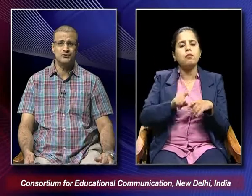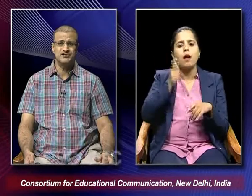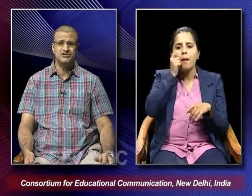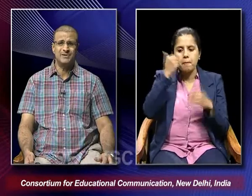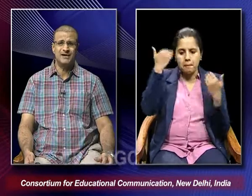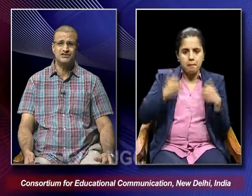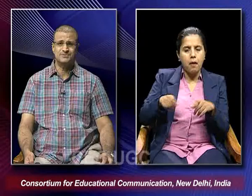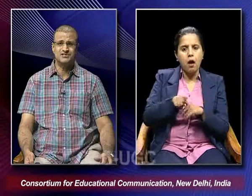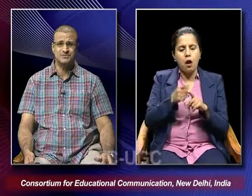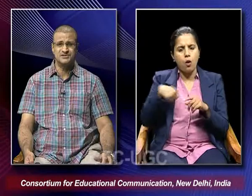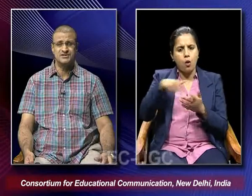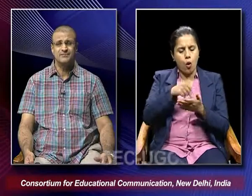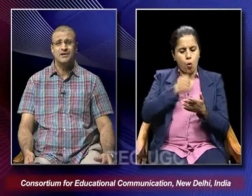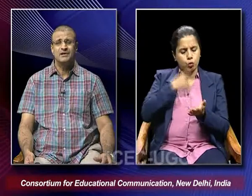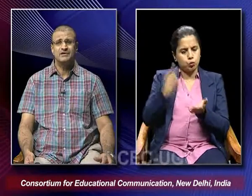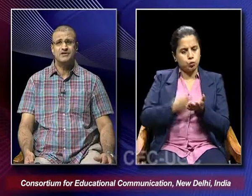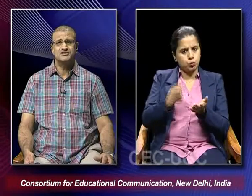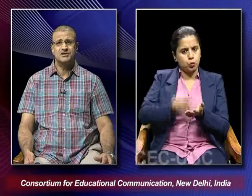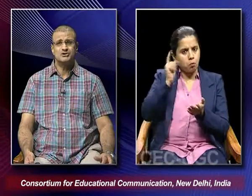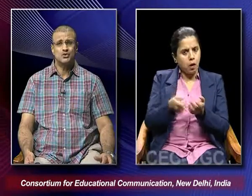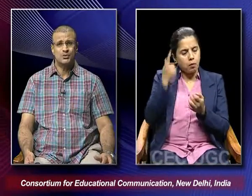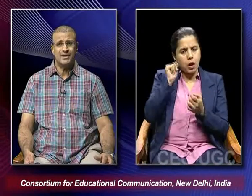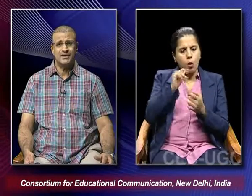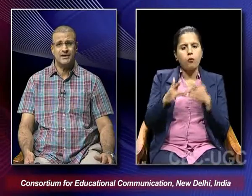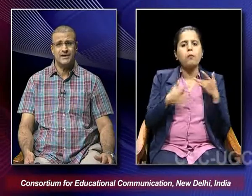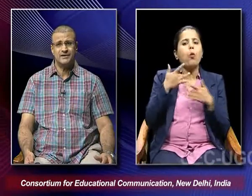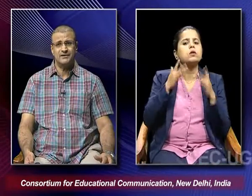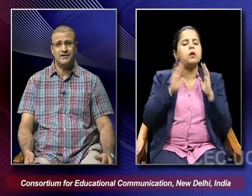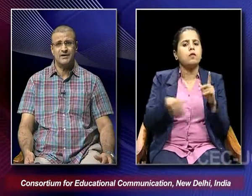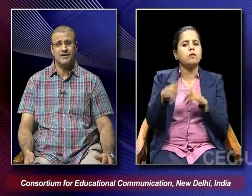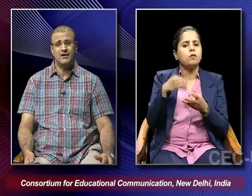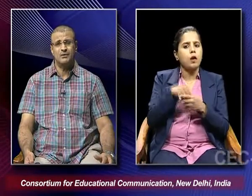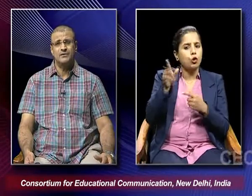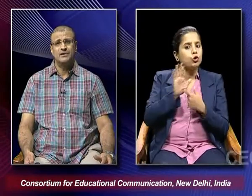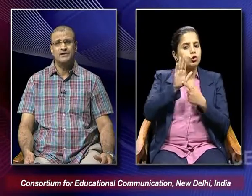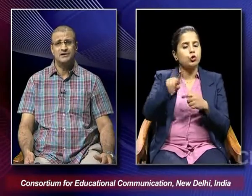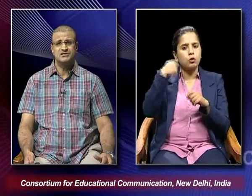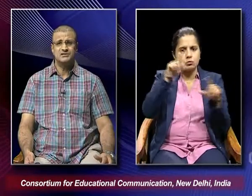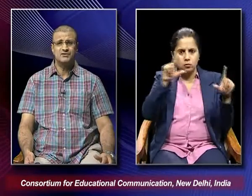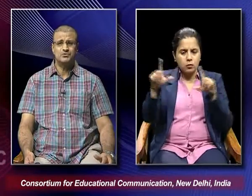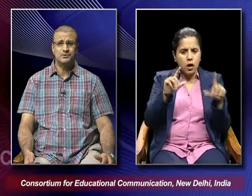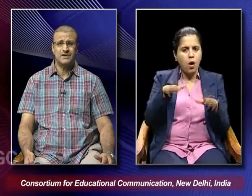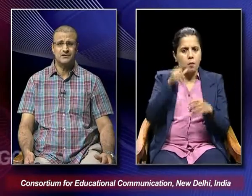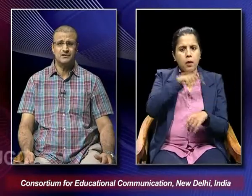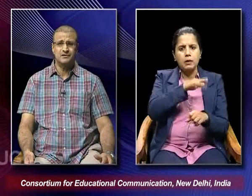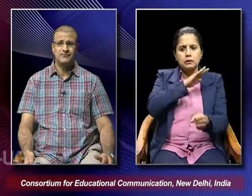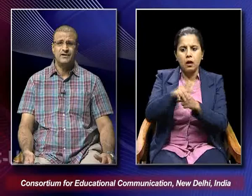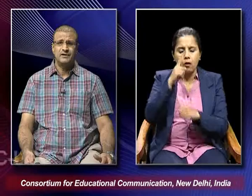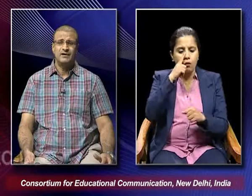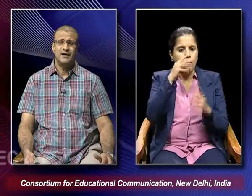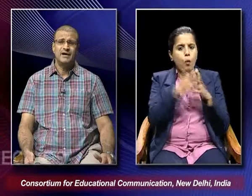who stands by his principles, in which Ashok Kumar had acted, and how he kills someone to protect a